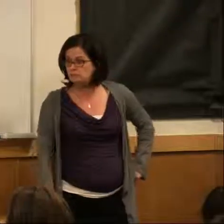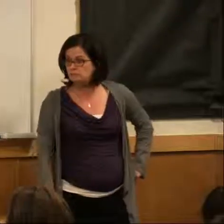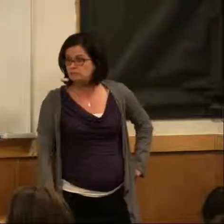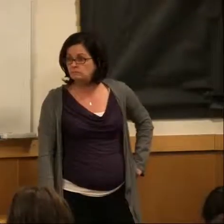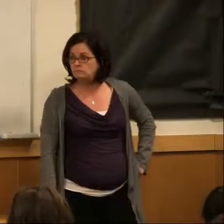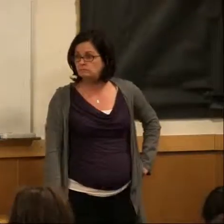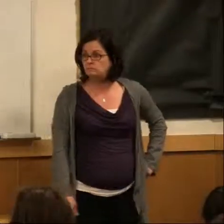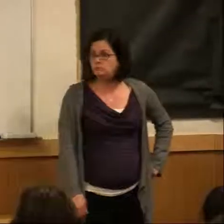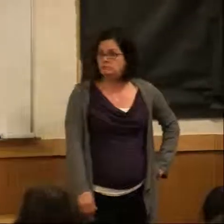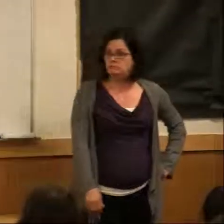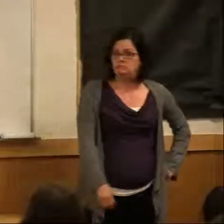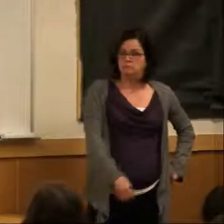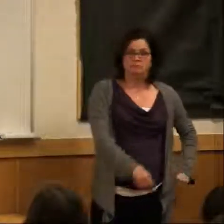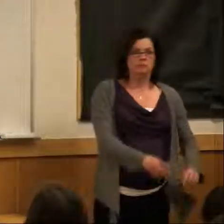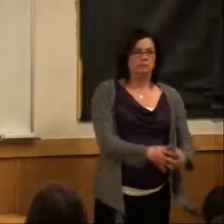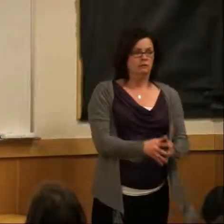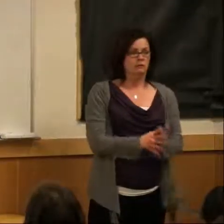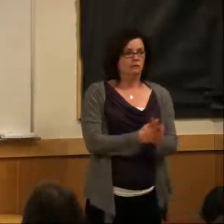situation?